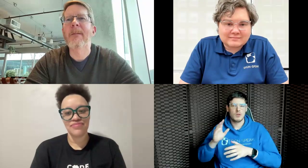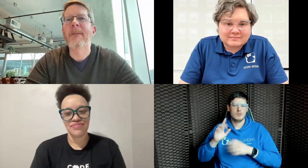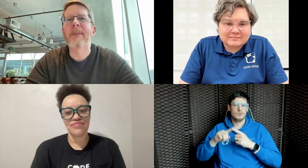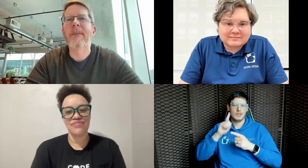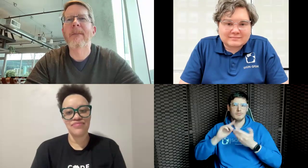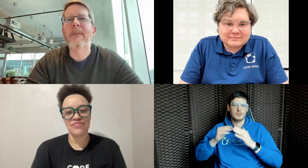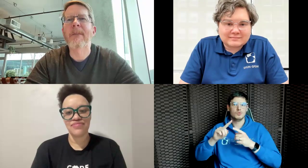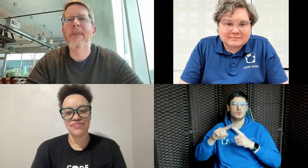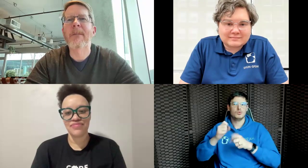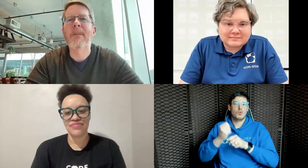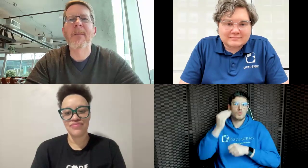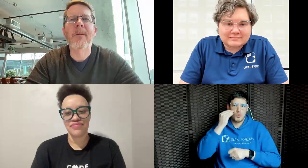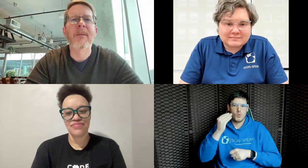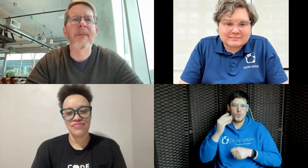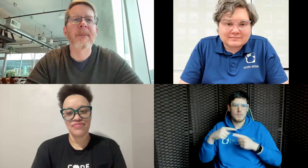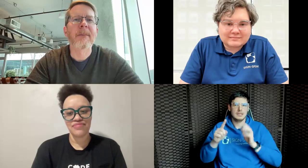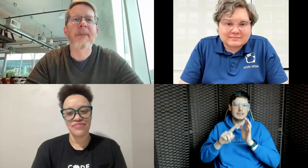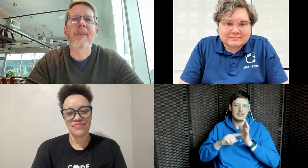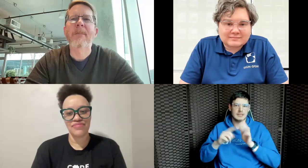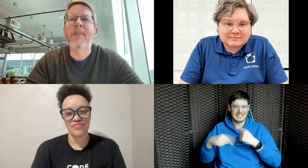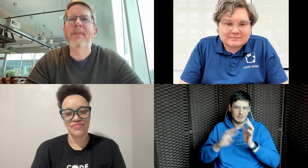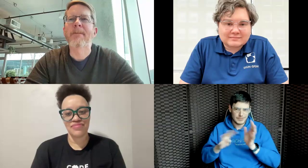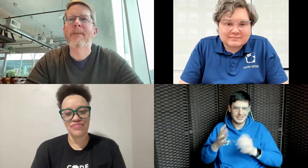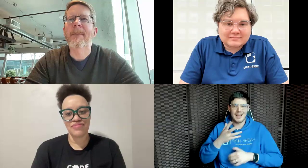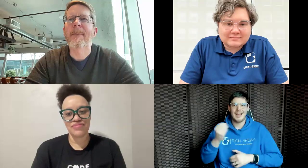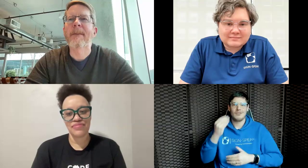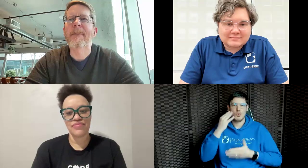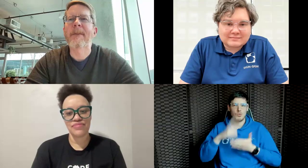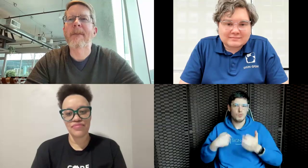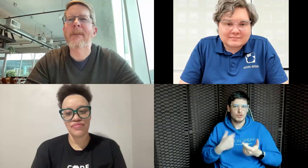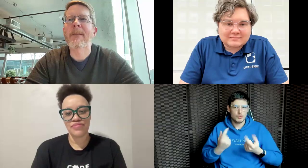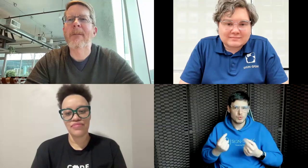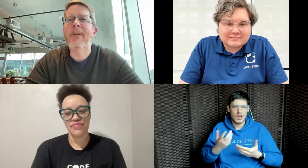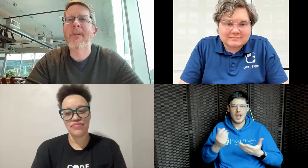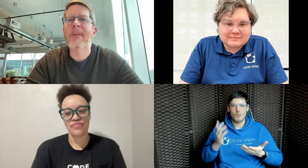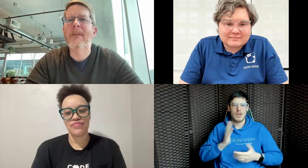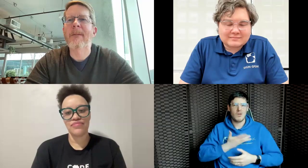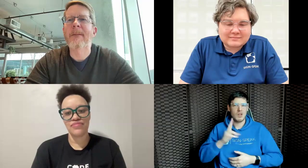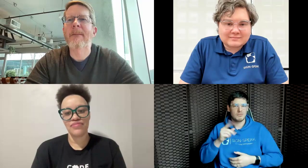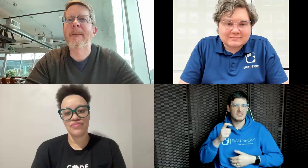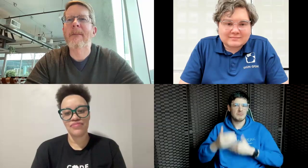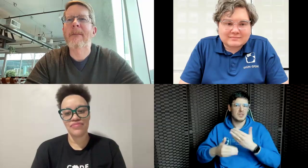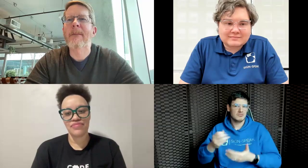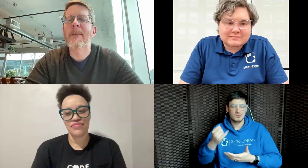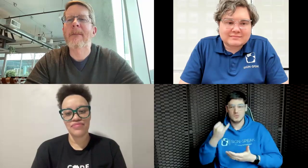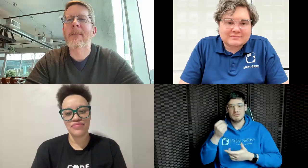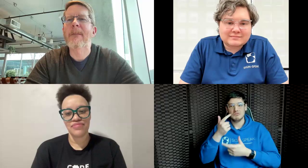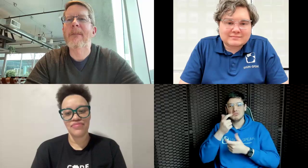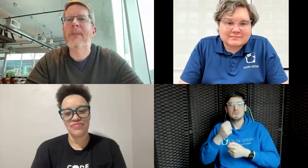well, being able to distribute what we know and just about Science Speak and what we do and our